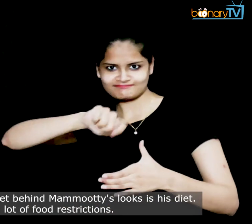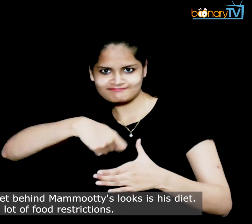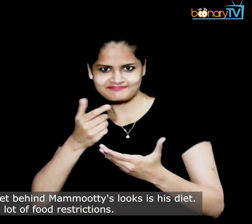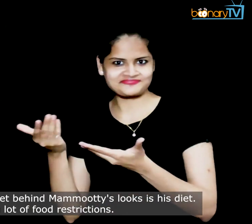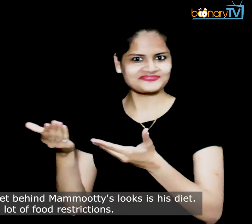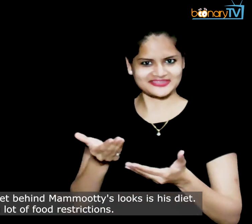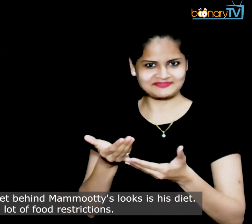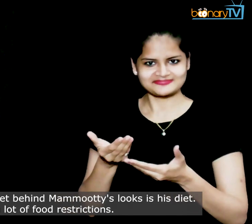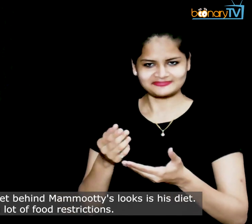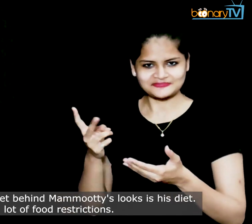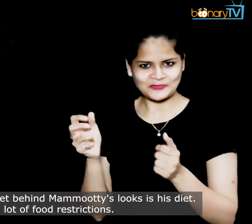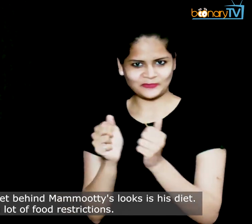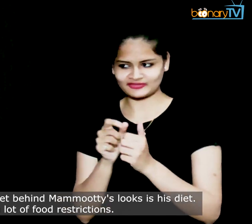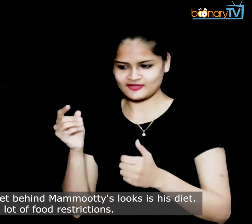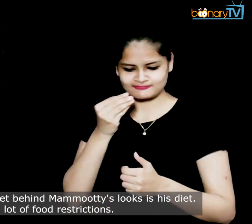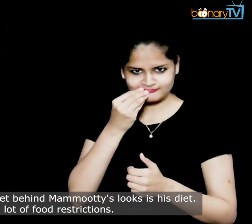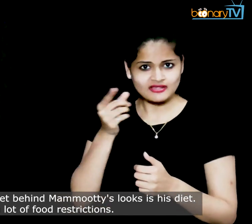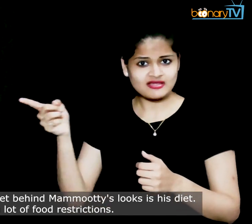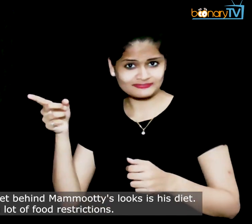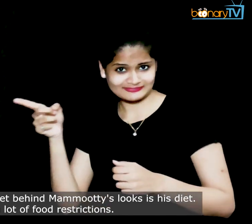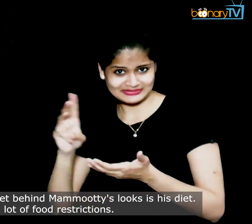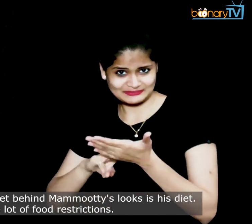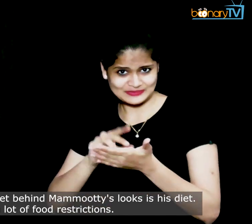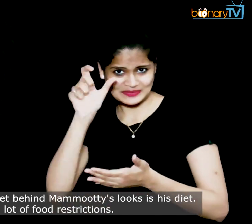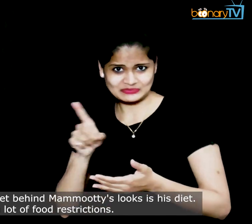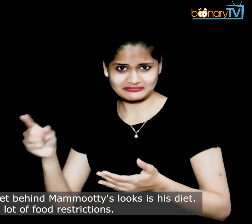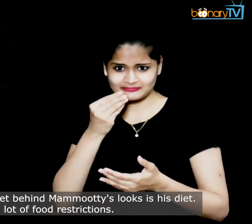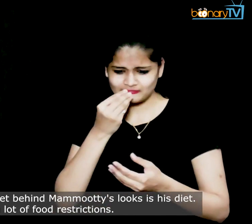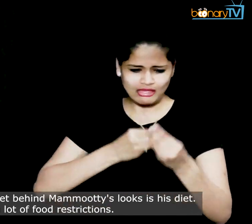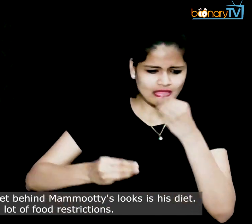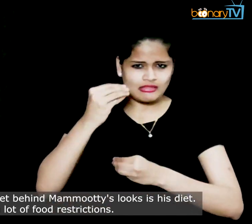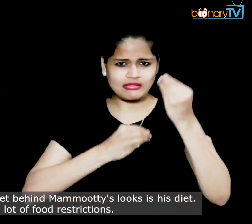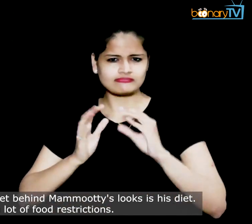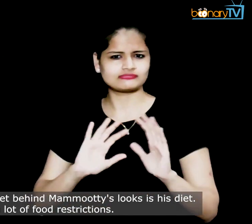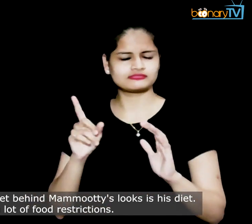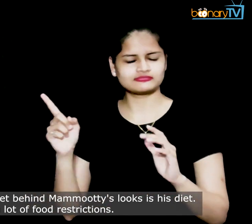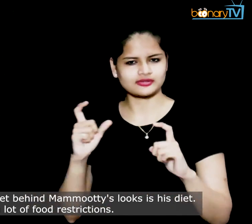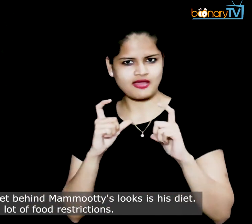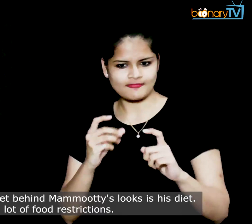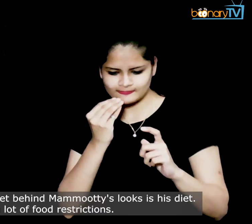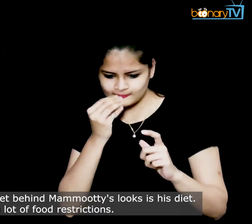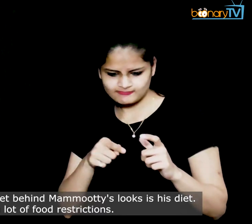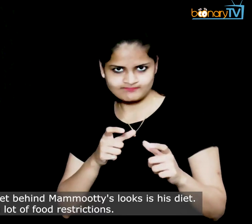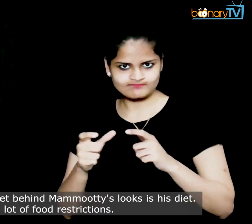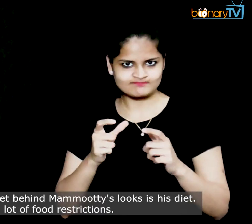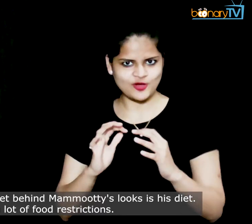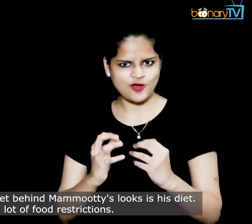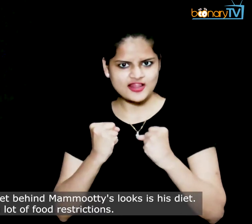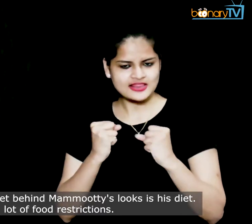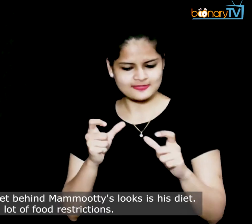revealed that the secret behind Mamuti's looks is his diet he has a lot of